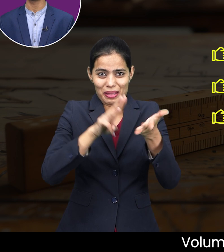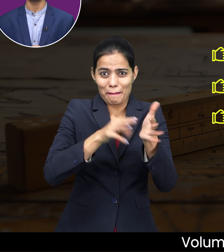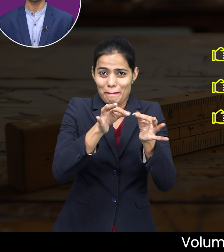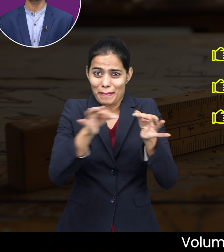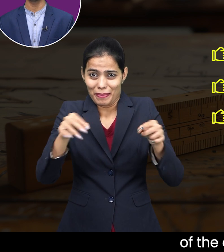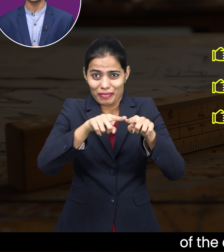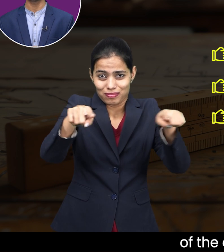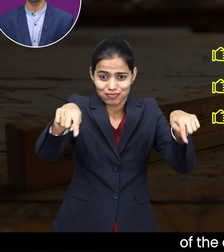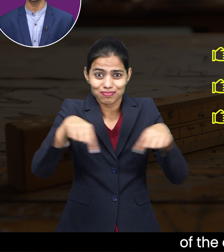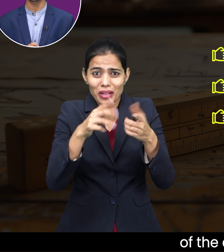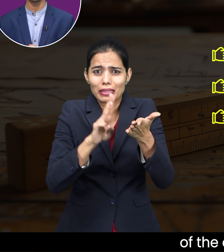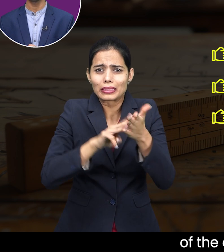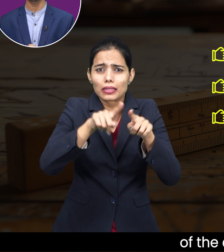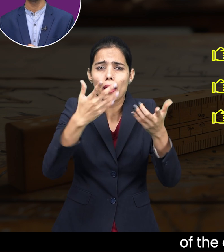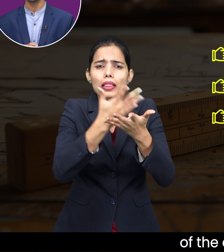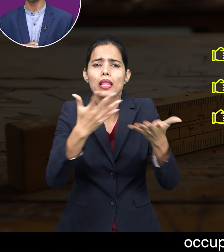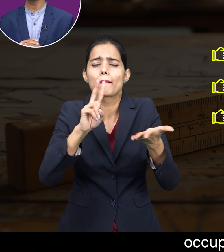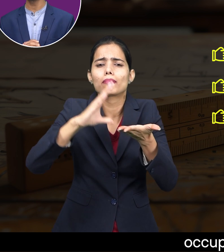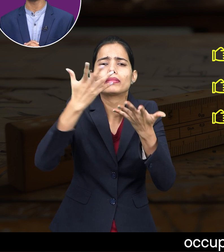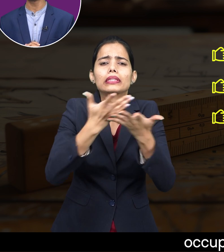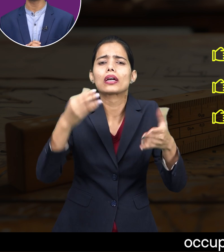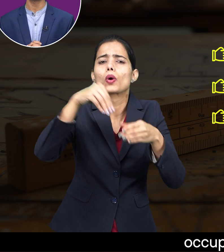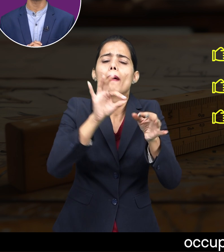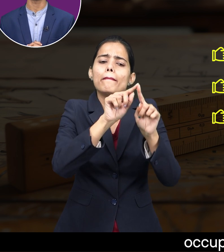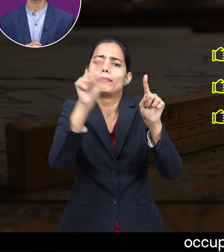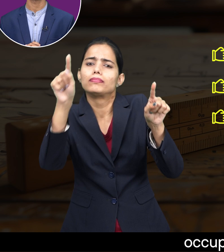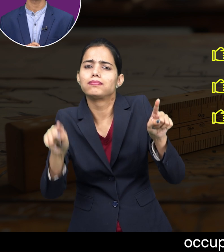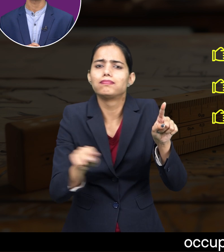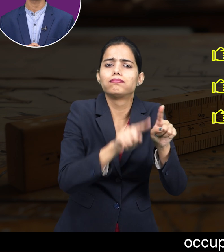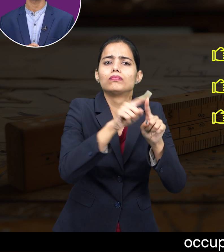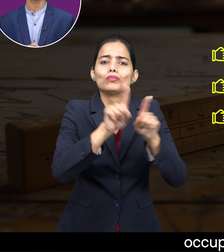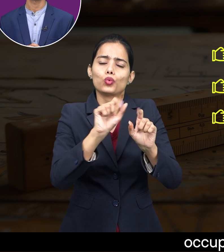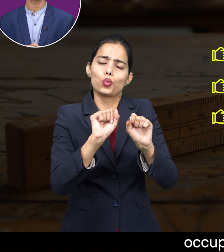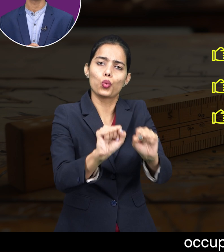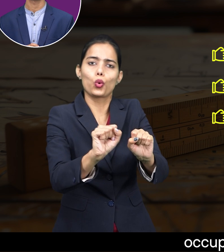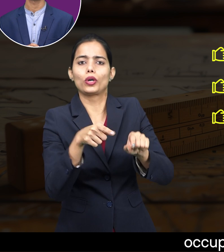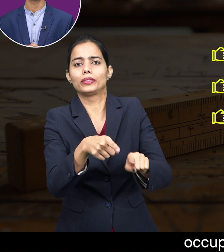Volume is a measure of the extent of space occupied by a body.